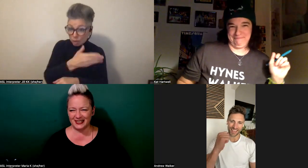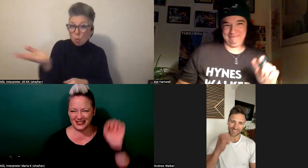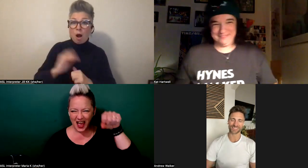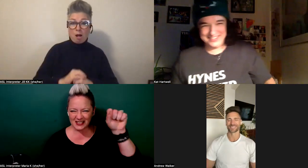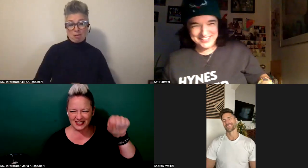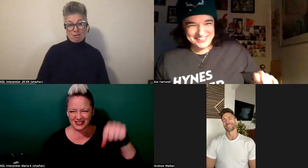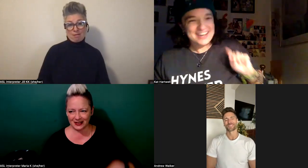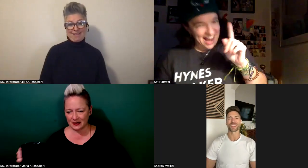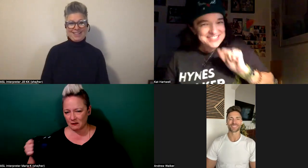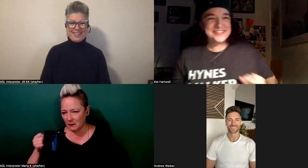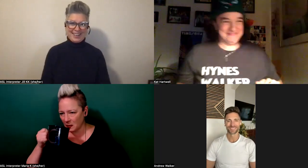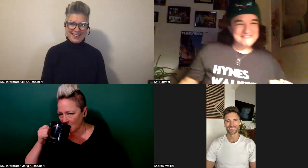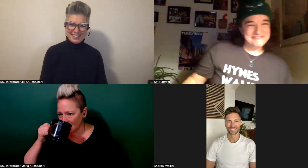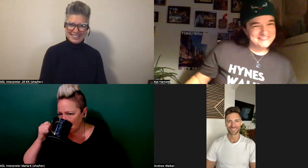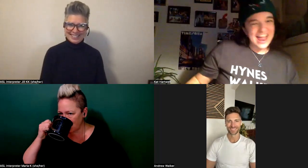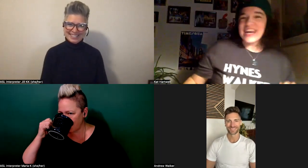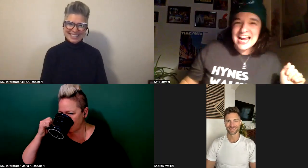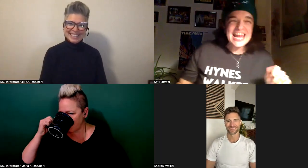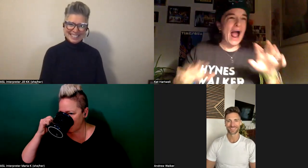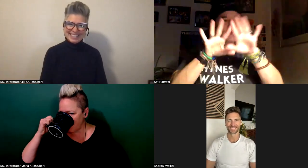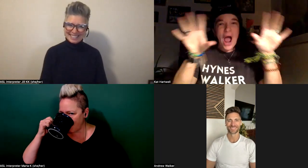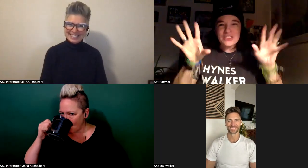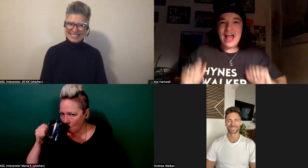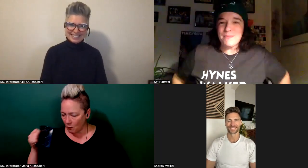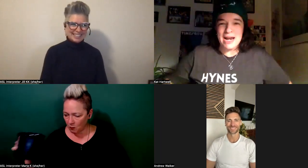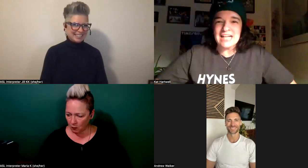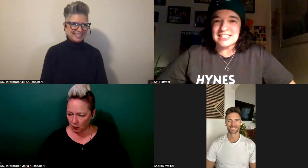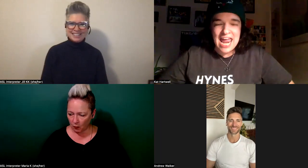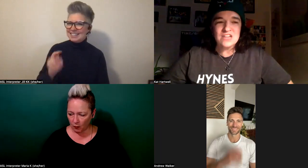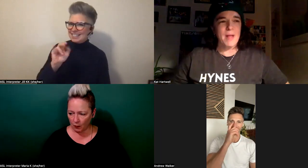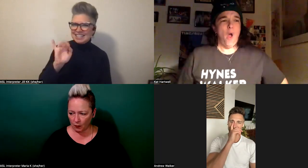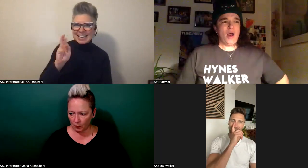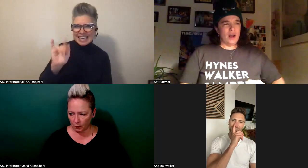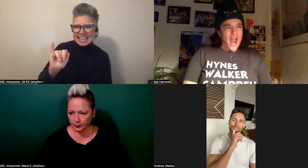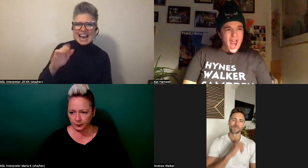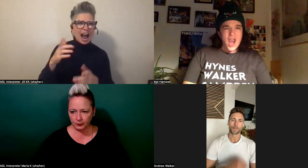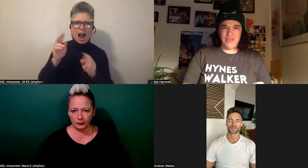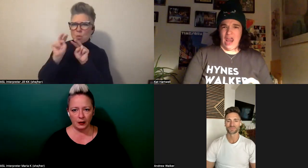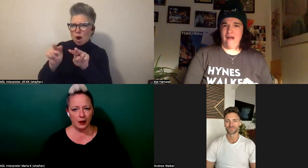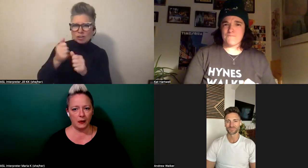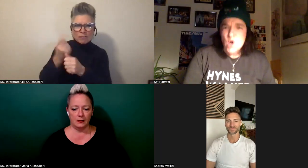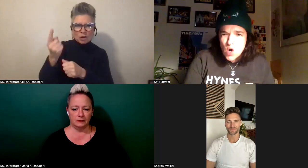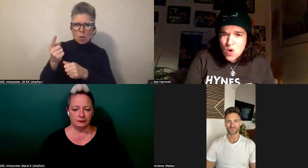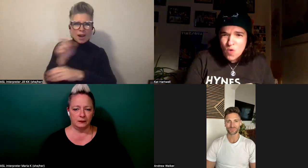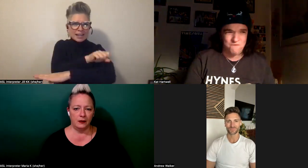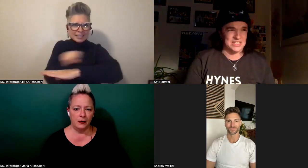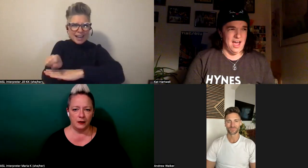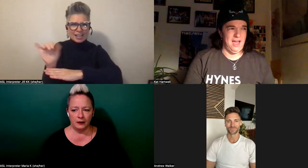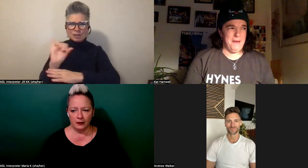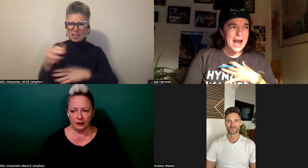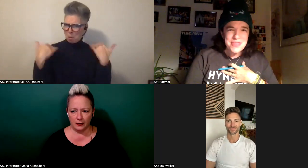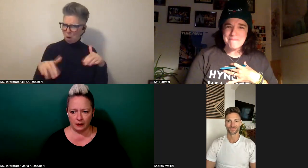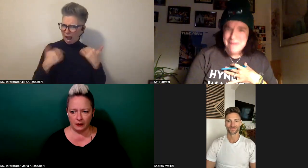Yes. Great. Yeah. Nikki, I watched everybody on stage. I'm like, hey, they have